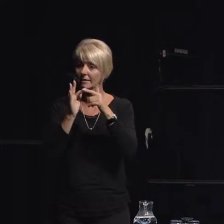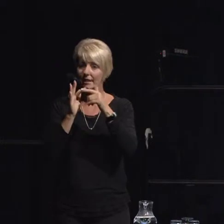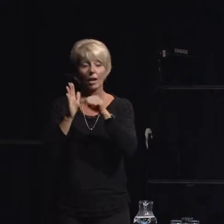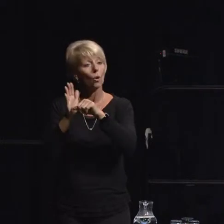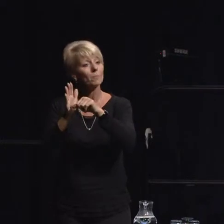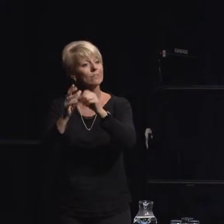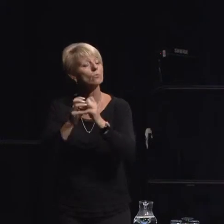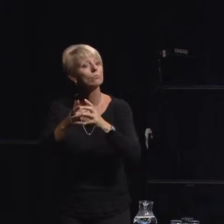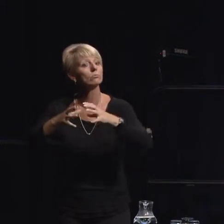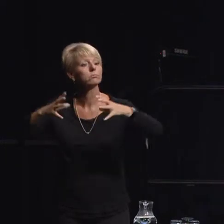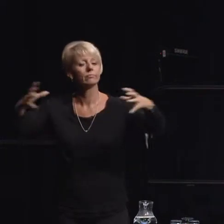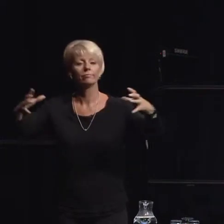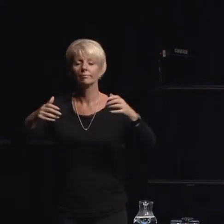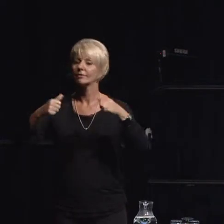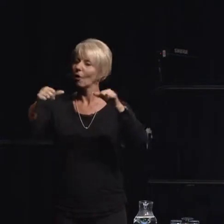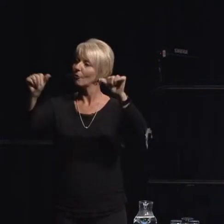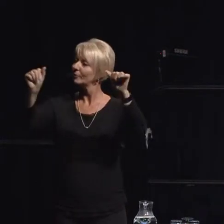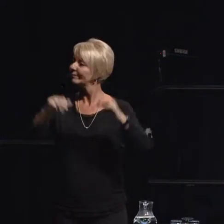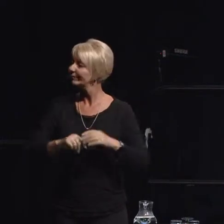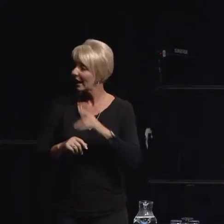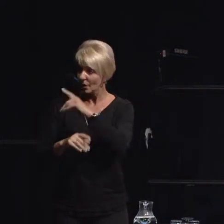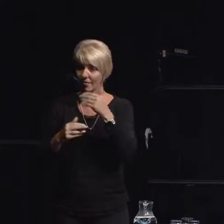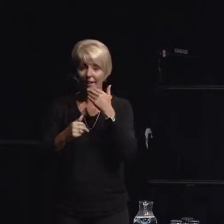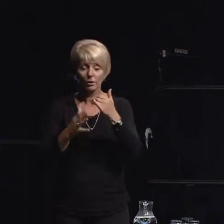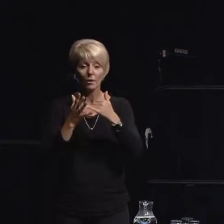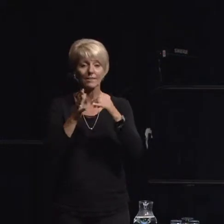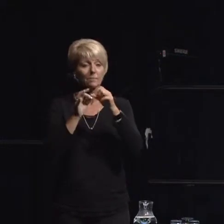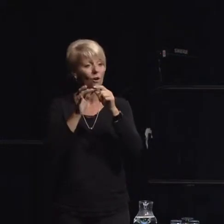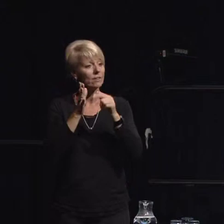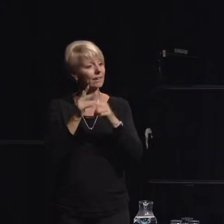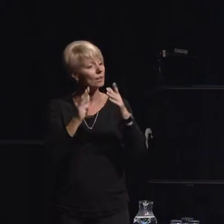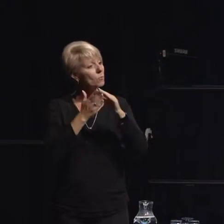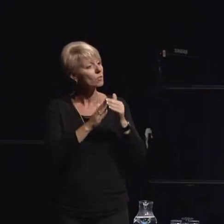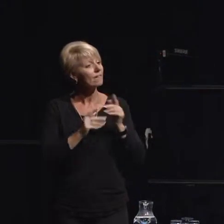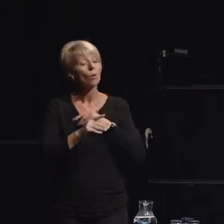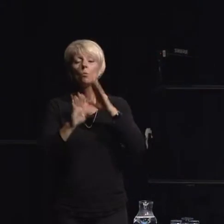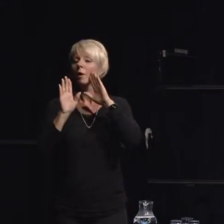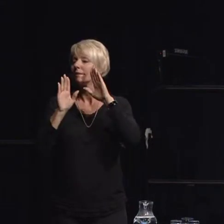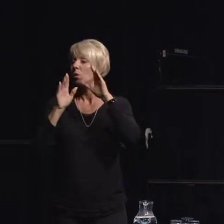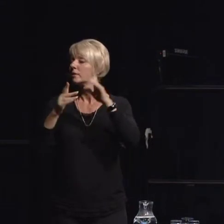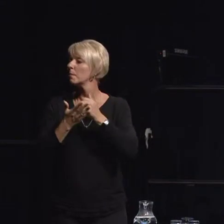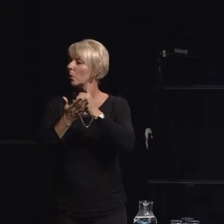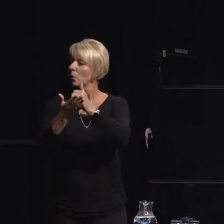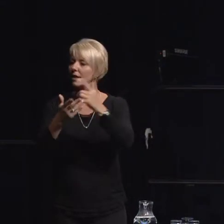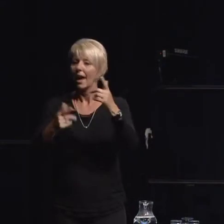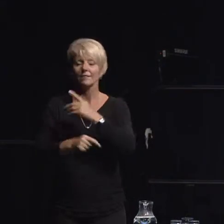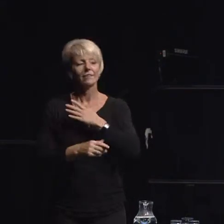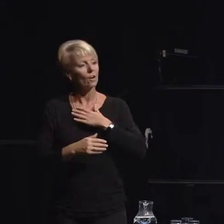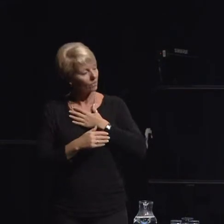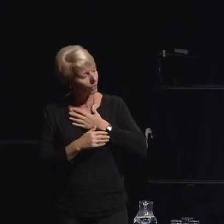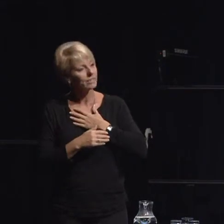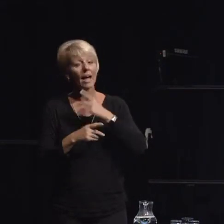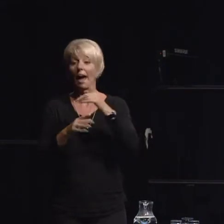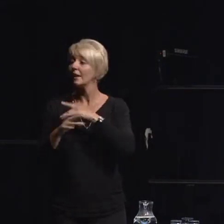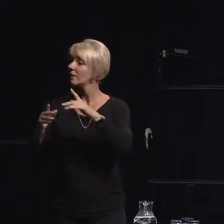grow. I would like to thank the South Bank community for its wonderful support and loyalty. And finally, I would like to thank